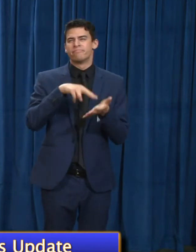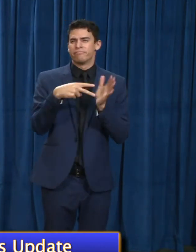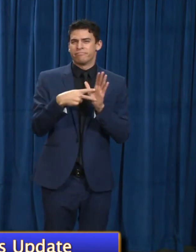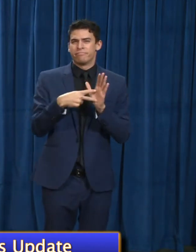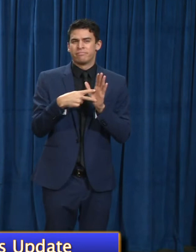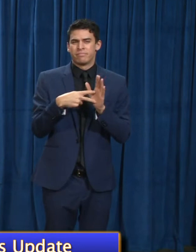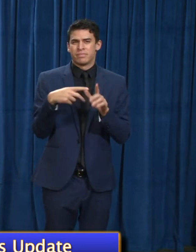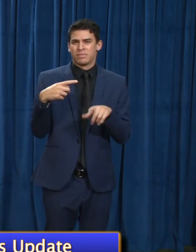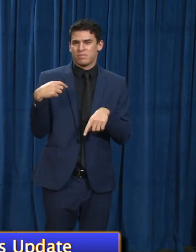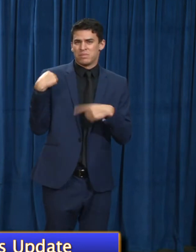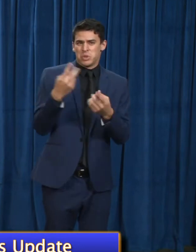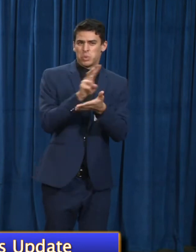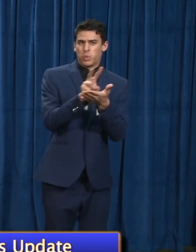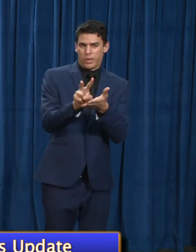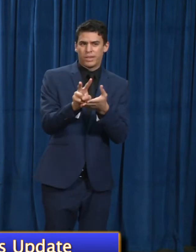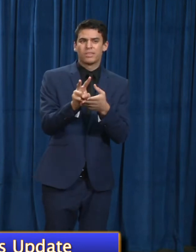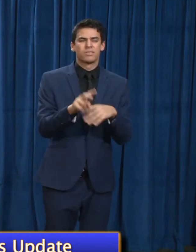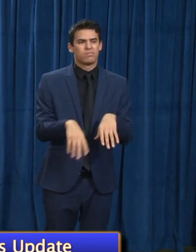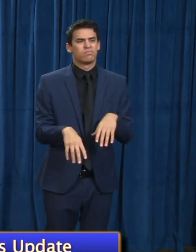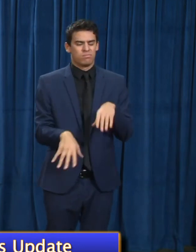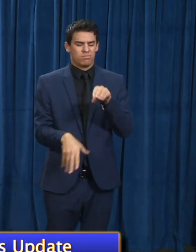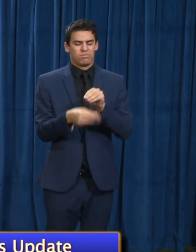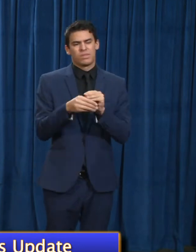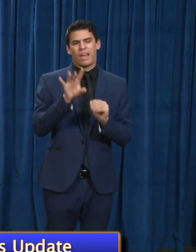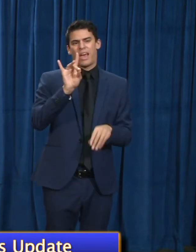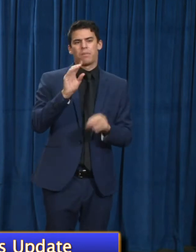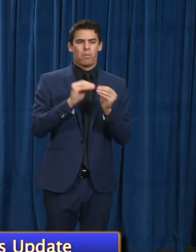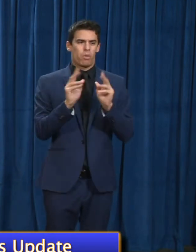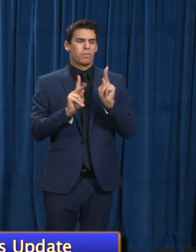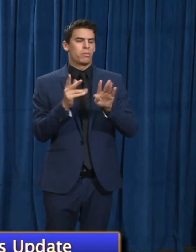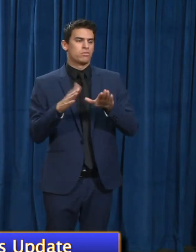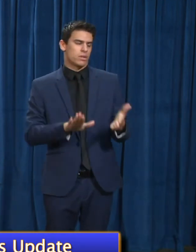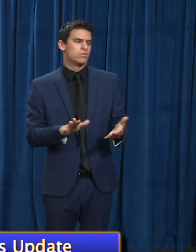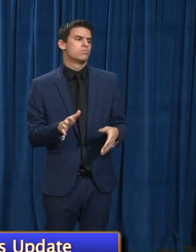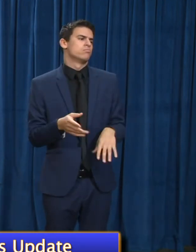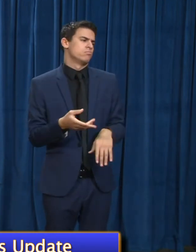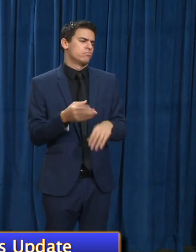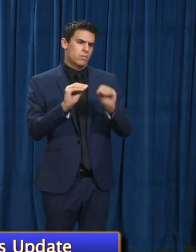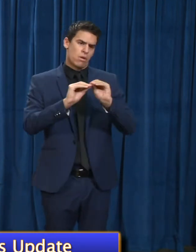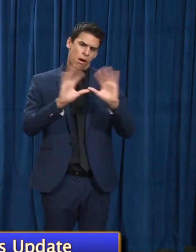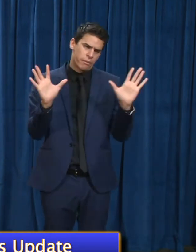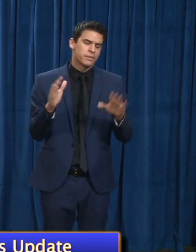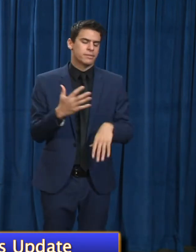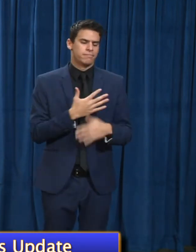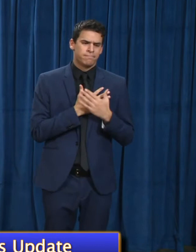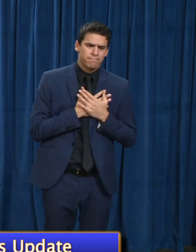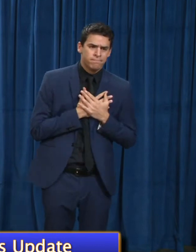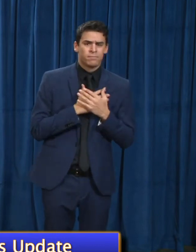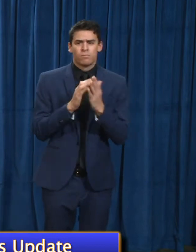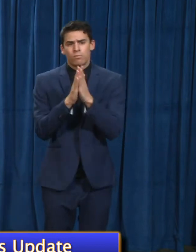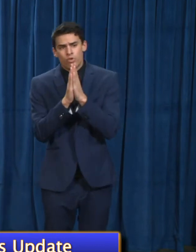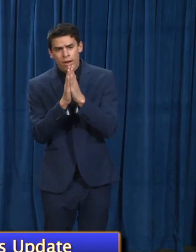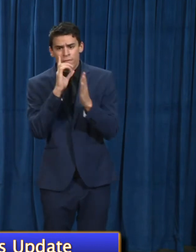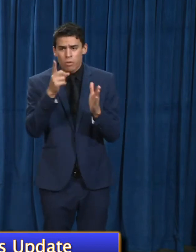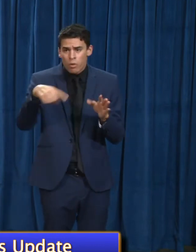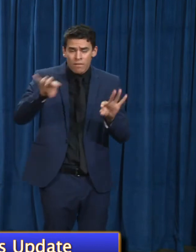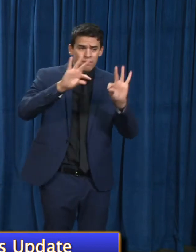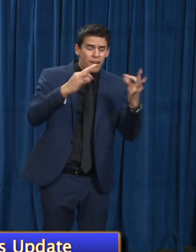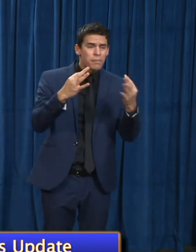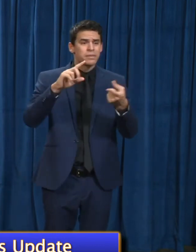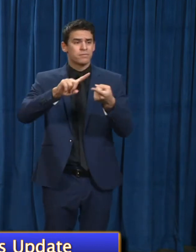since our press conference. Of course, our thoughts, prayers with the family and friends of those who has